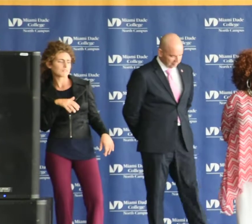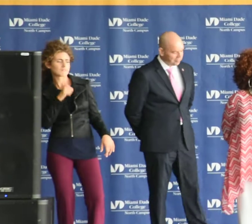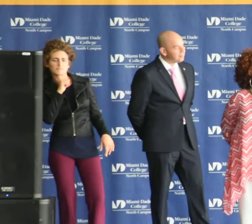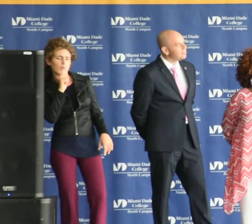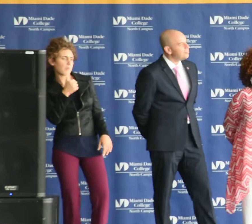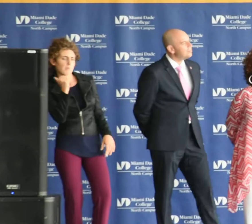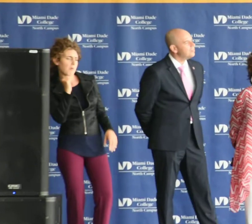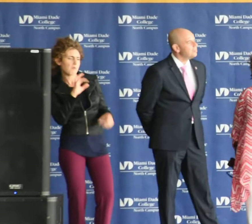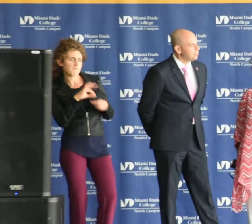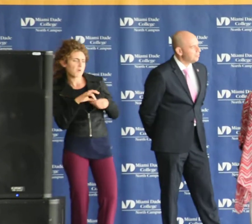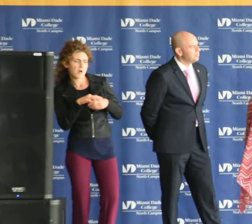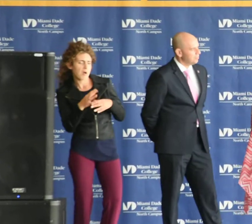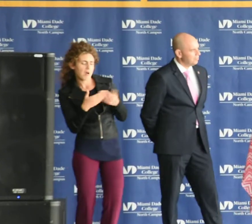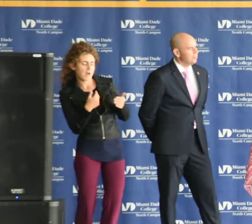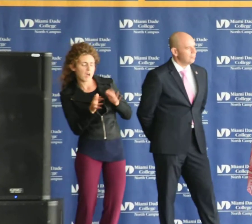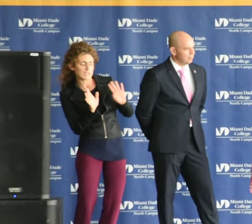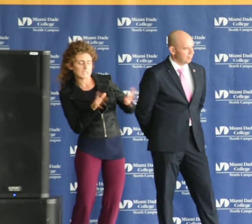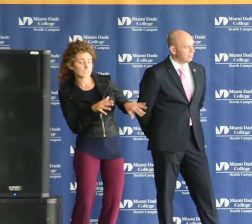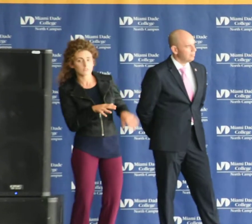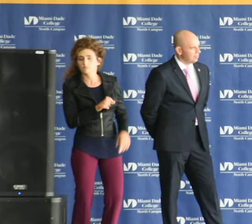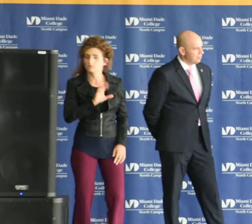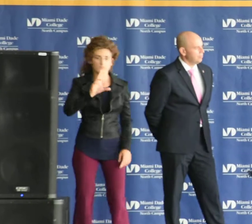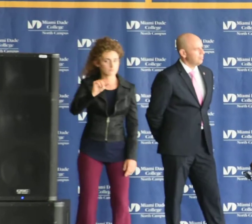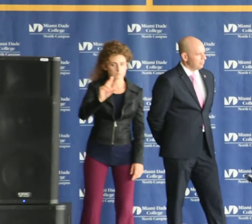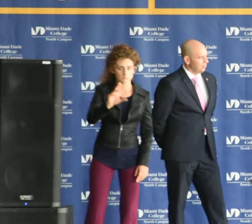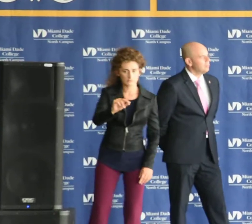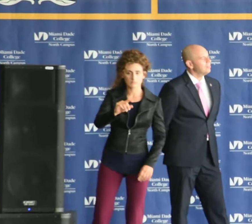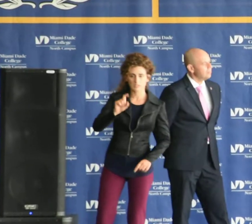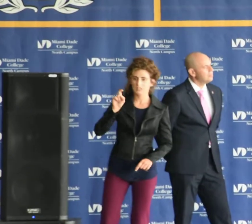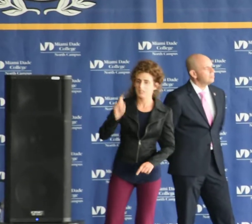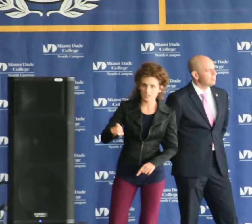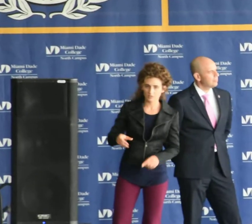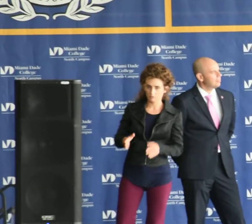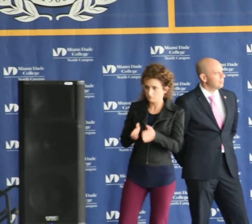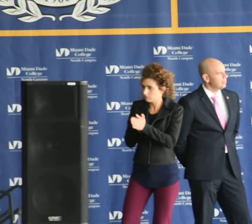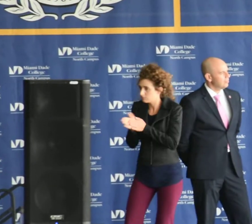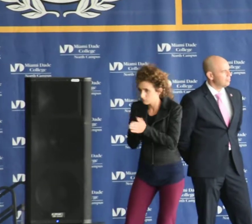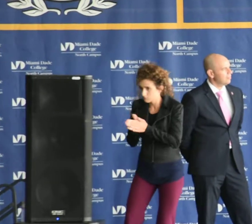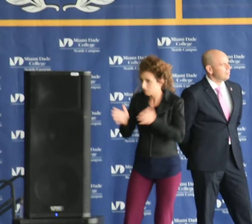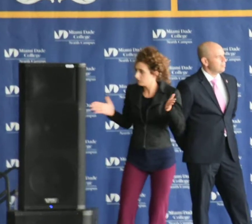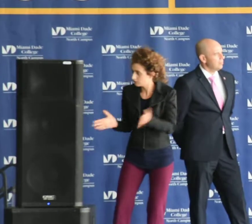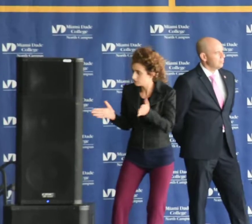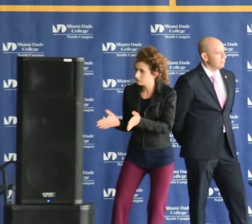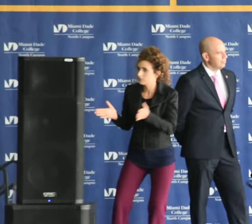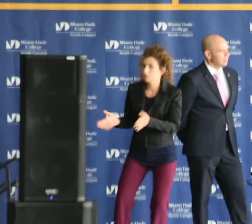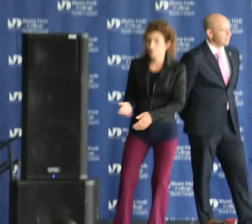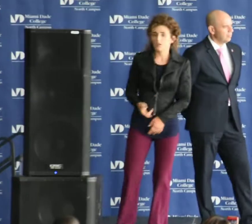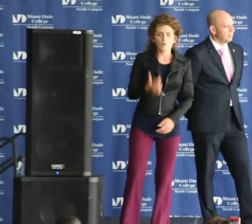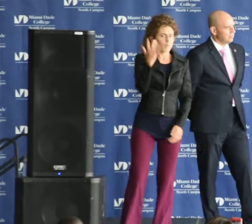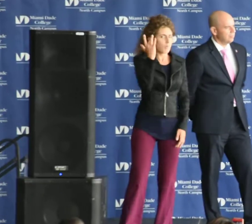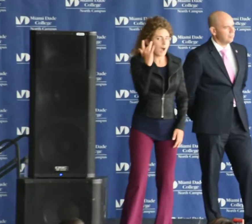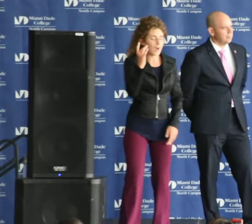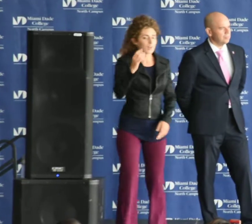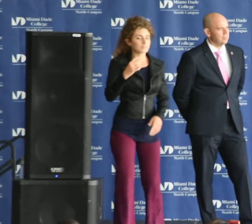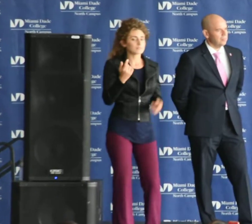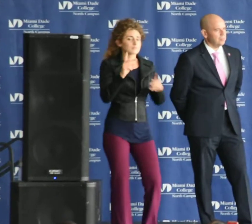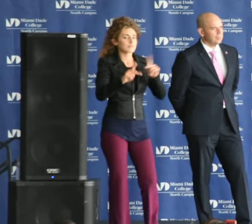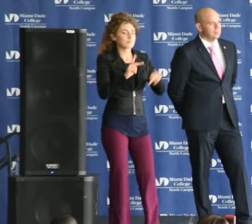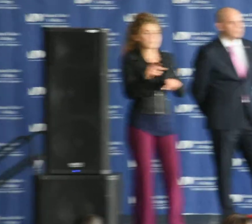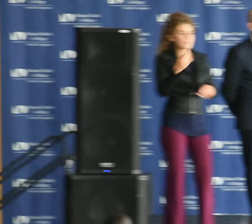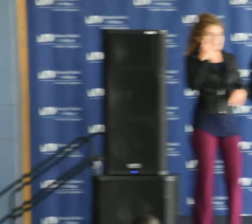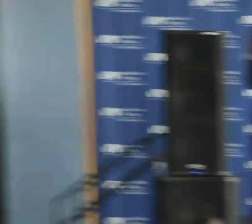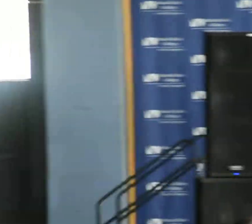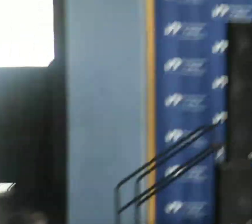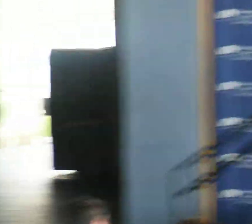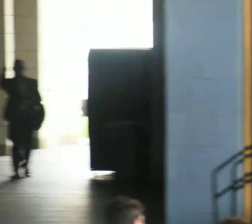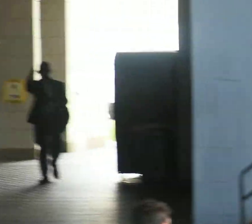matters. You have to put the pressure on it. Or we end up with people making decisions that don't help us. You go to school